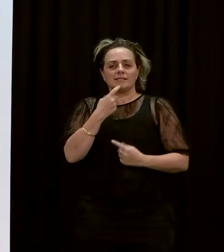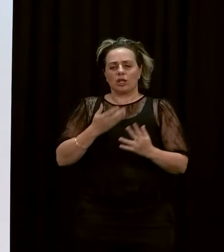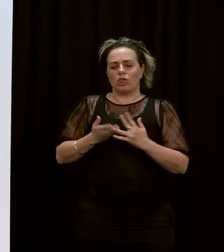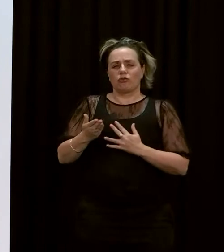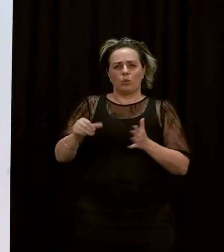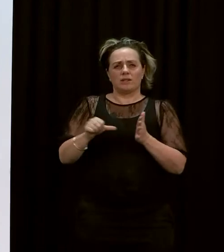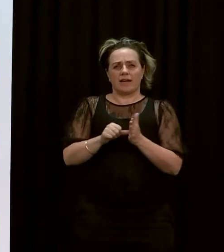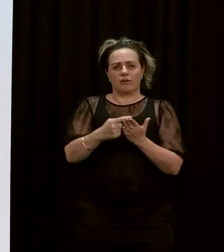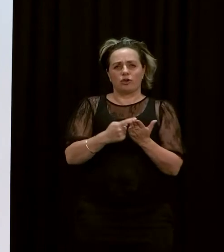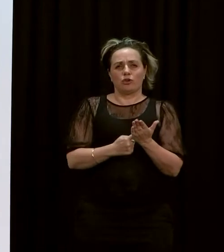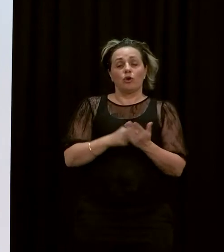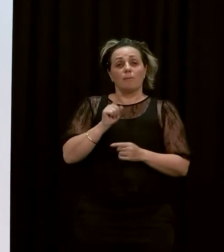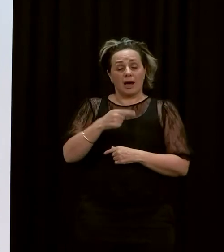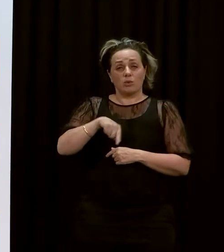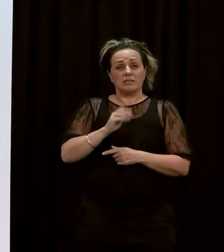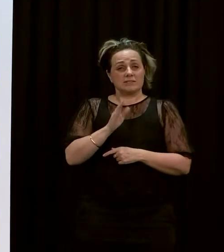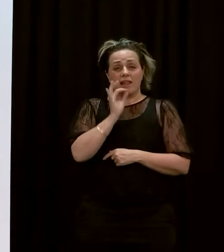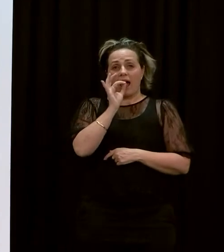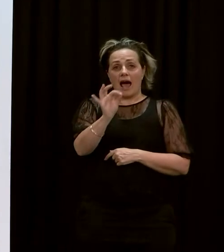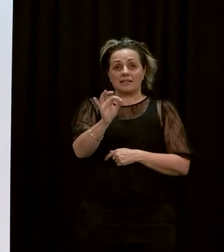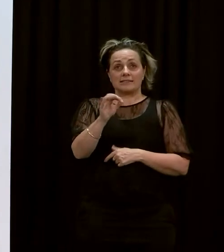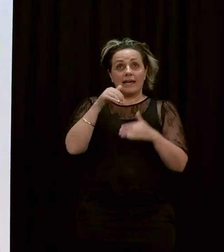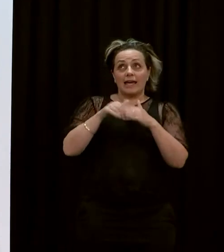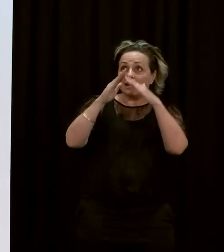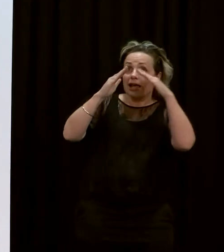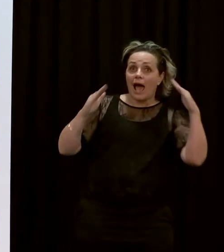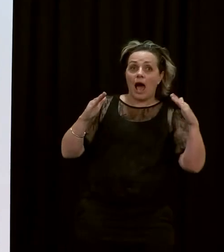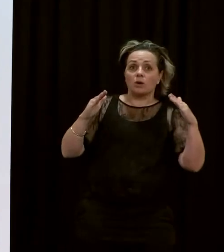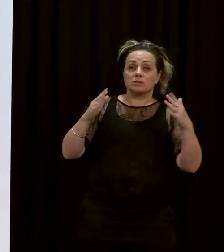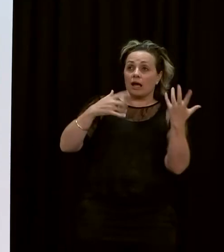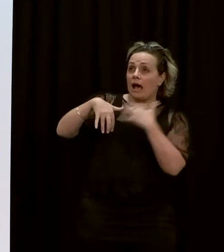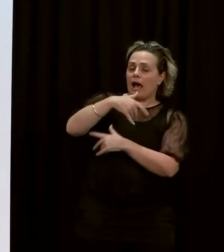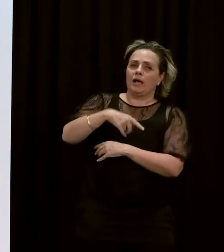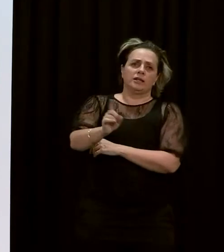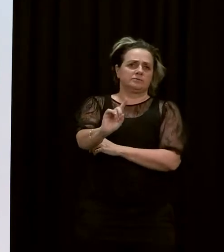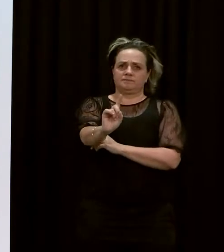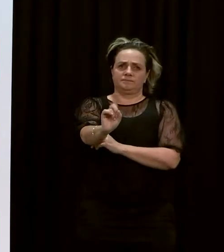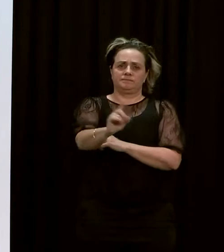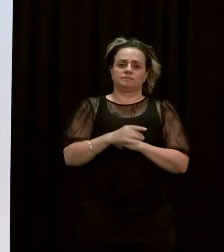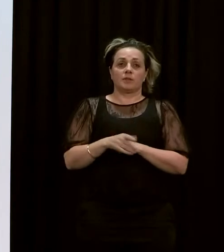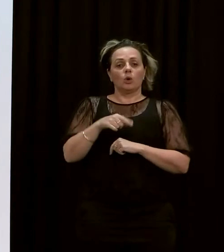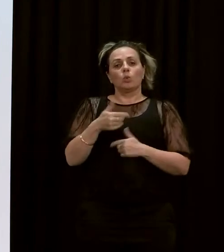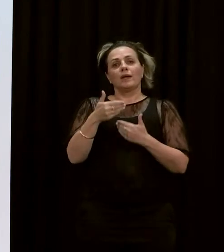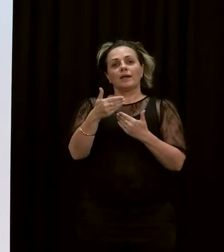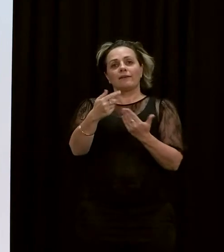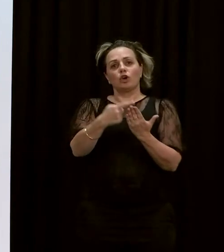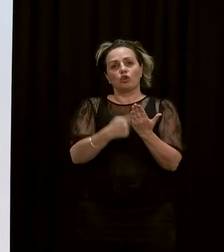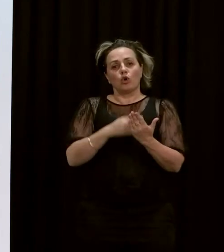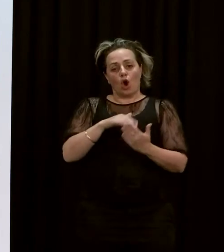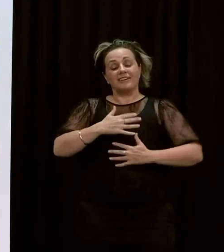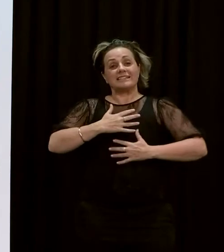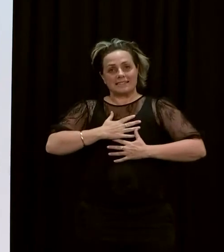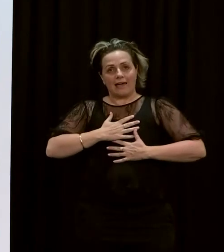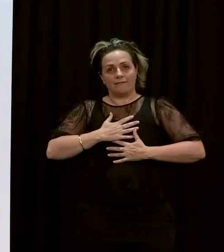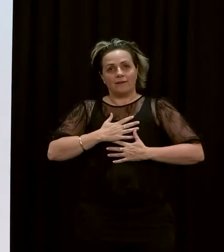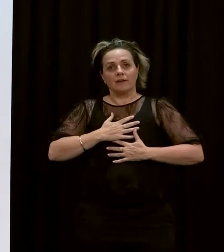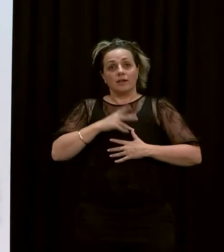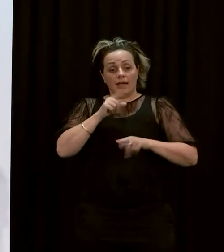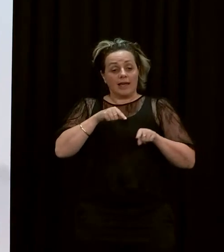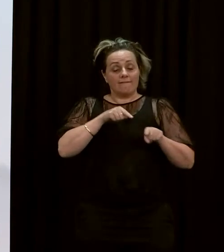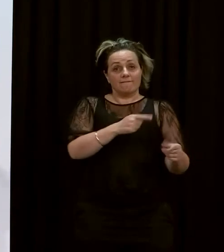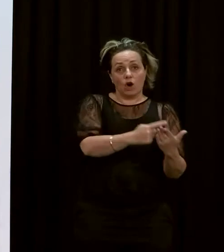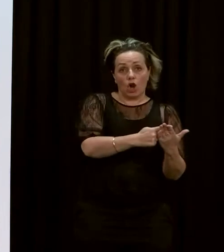you, do not congregate inside with others. That is, we've given you a safe way where you can be seen to be complying and where people can see that you're just